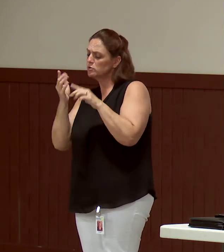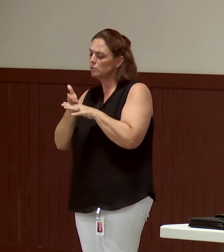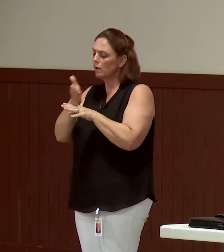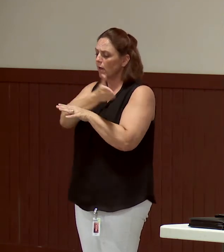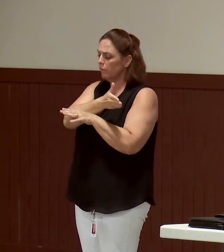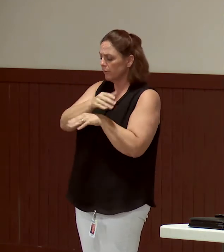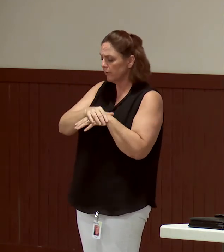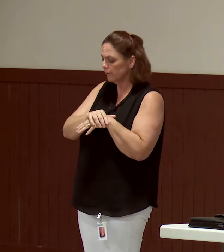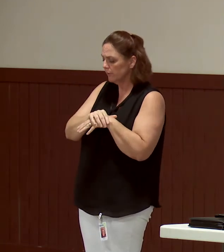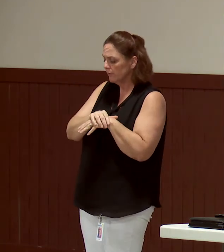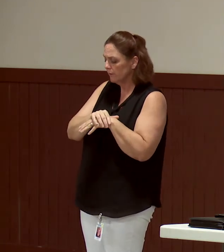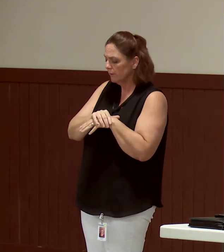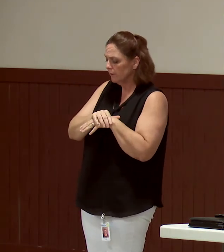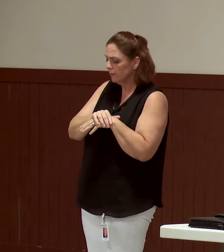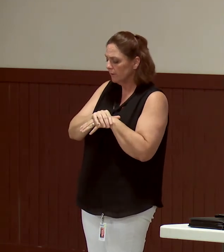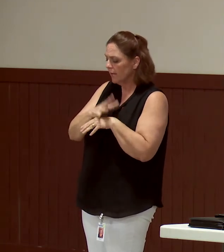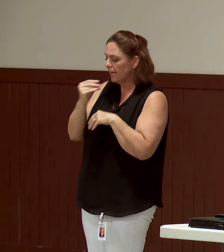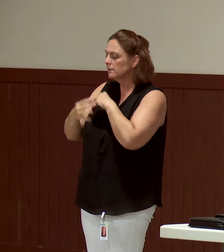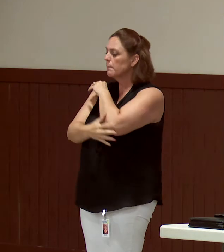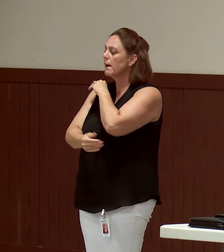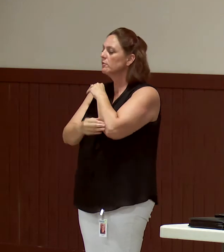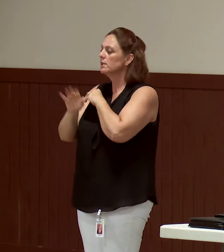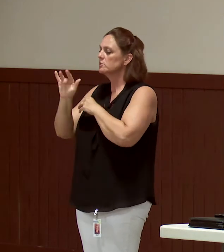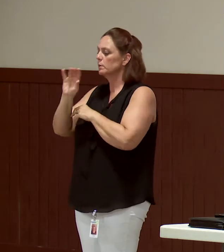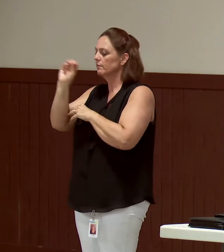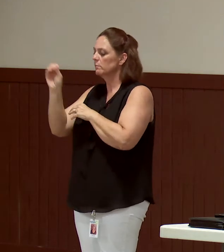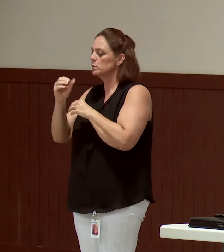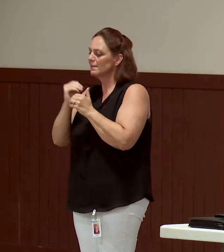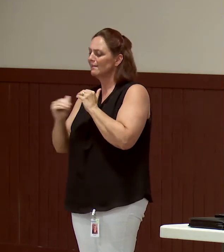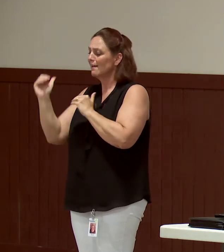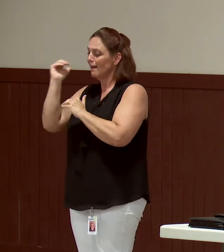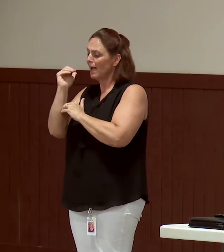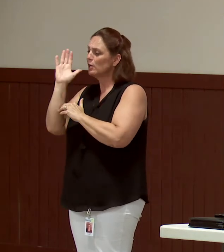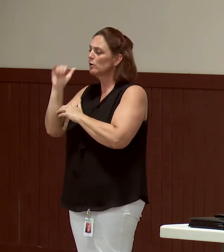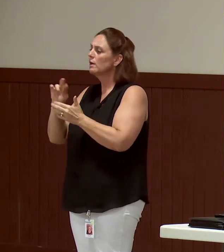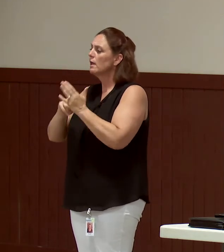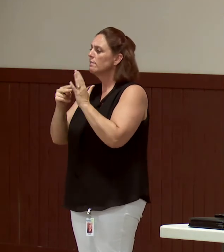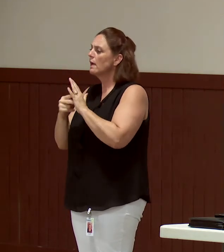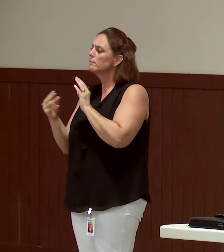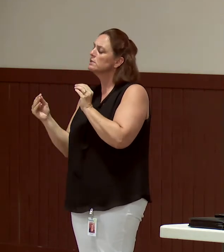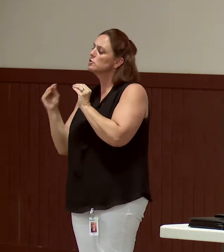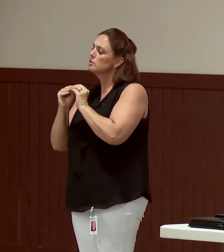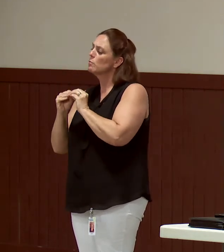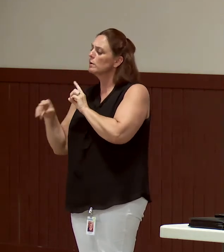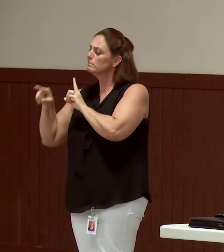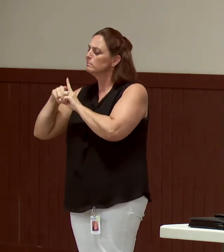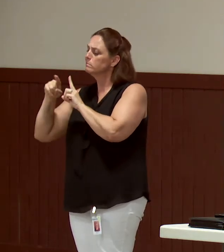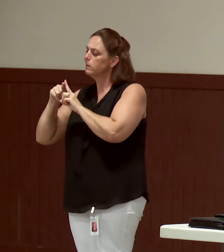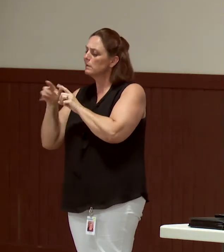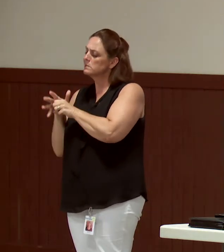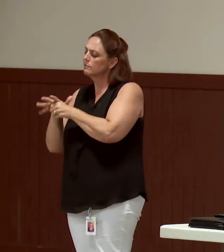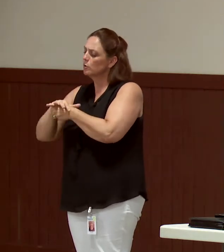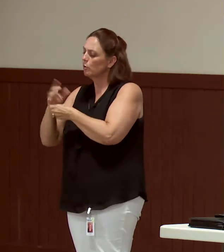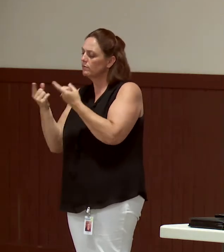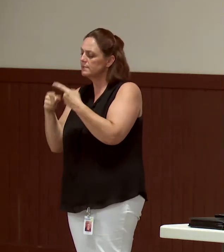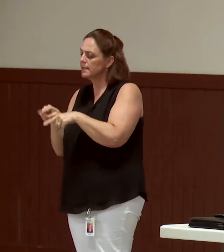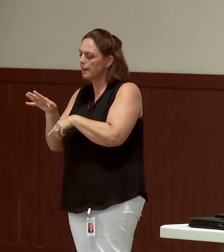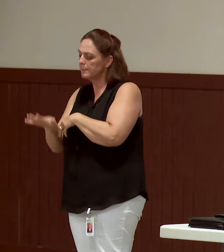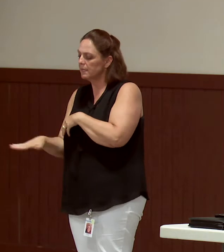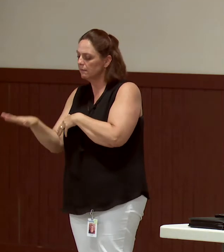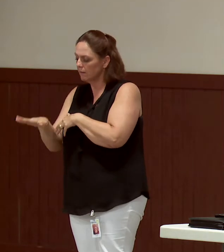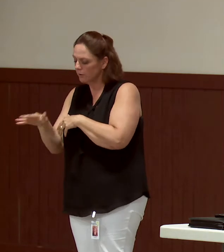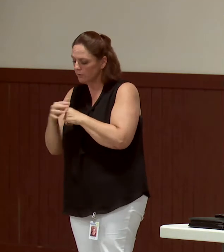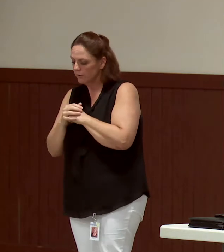there is a poverty rate of 25% higher, or a poverty rate of of 25% or higher, these could